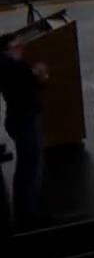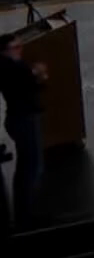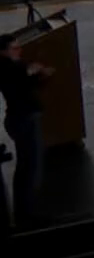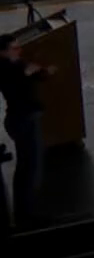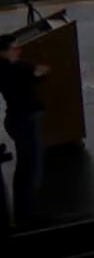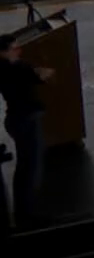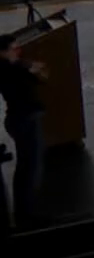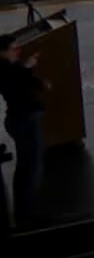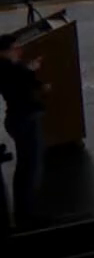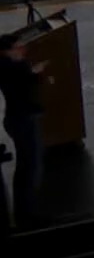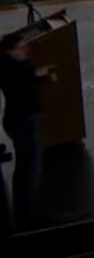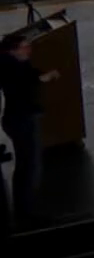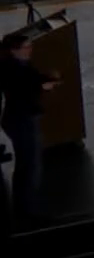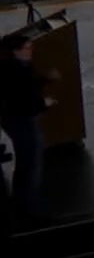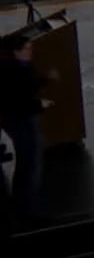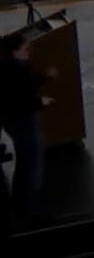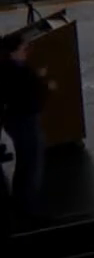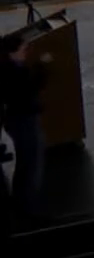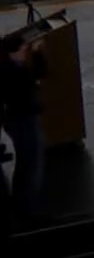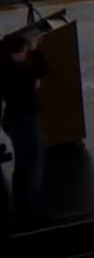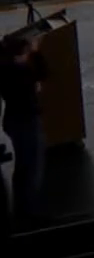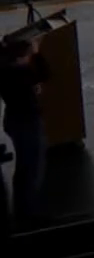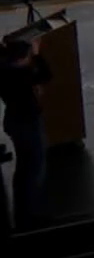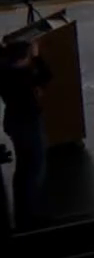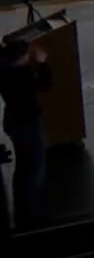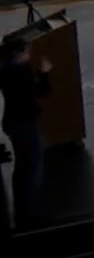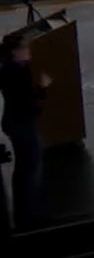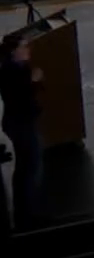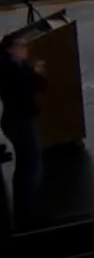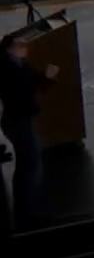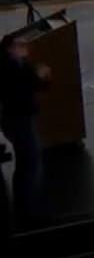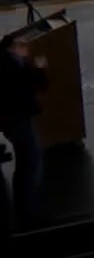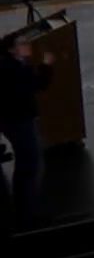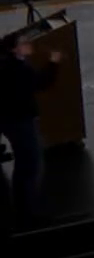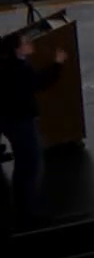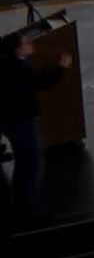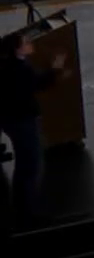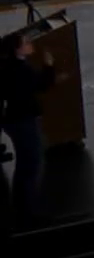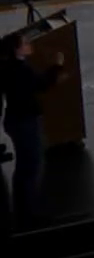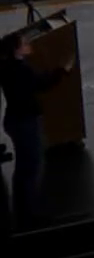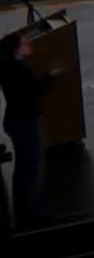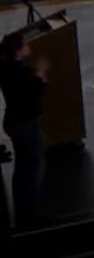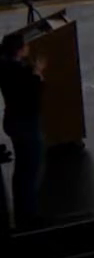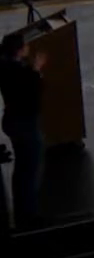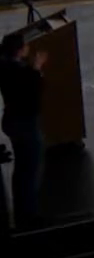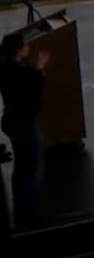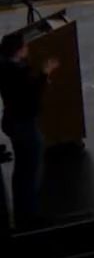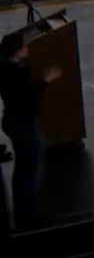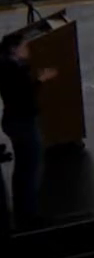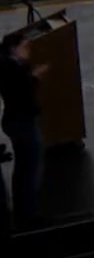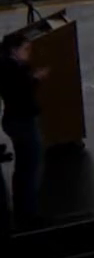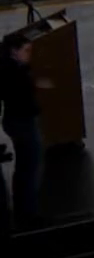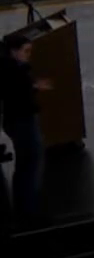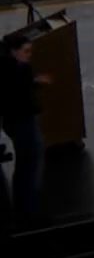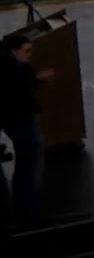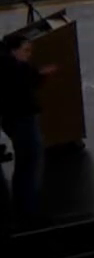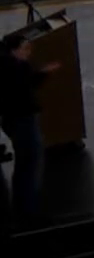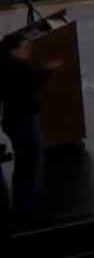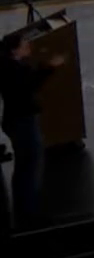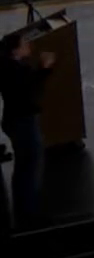the darkness, seek out the hopeless, deceived